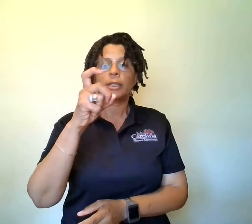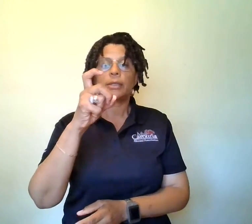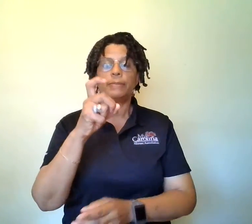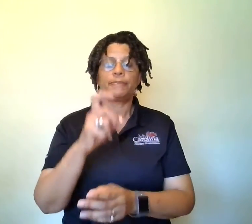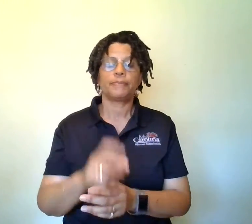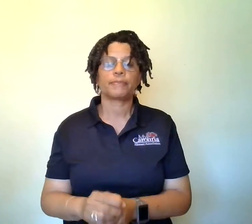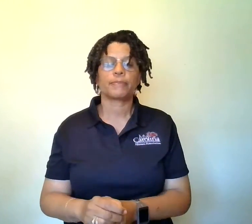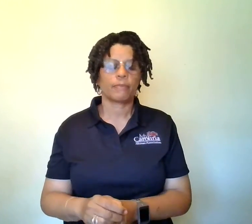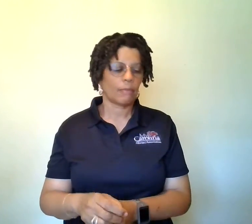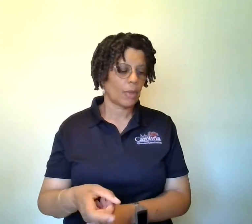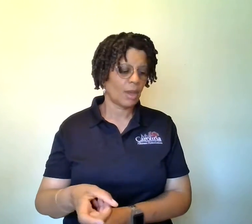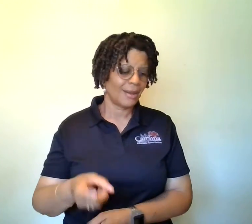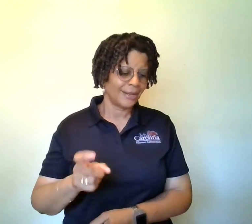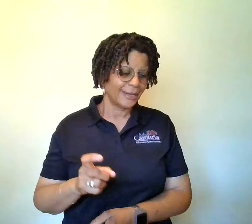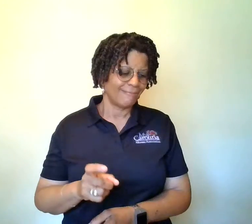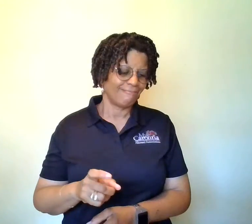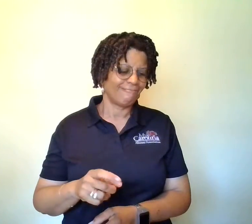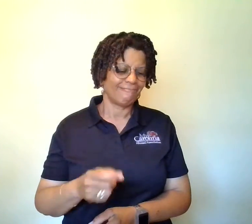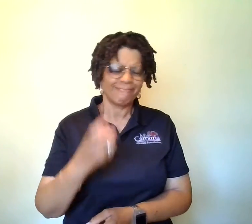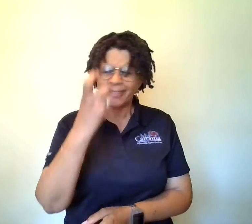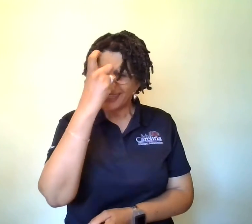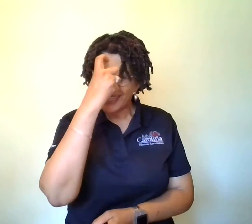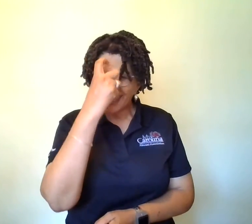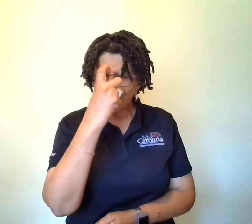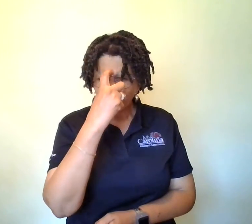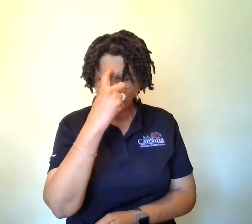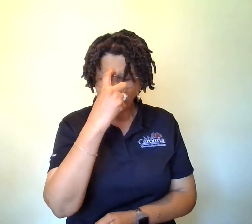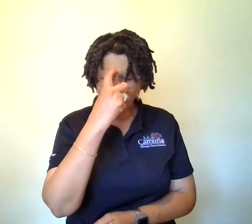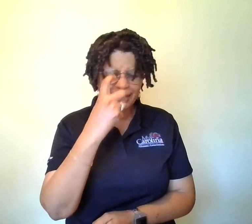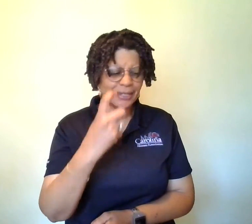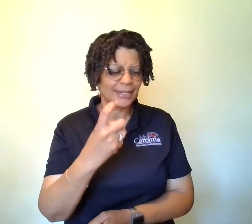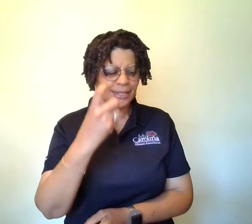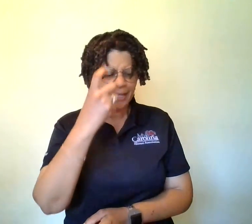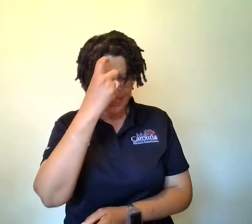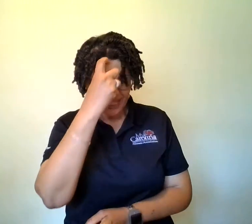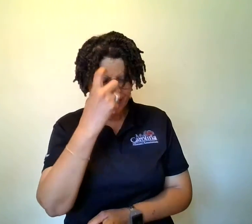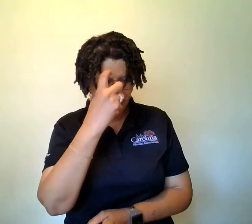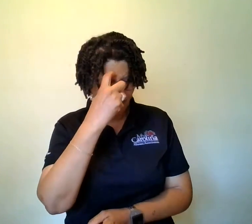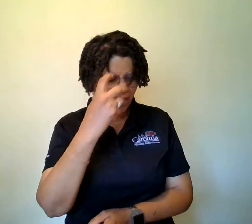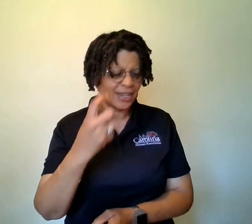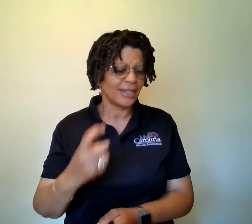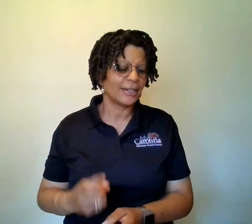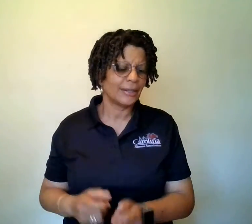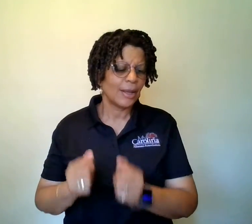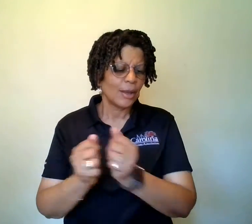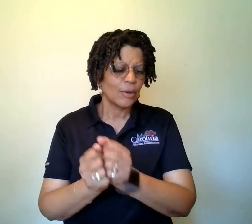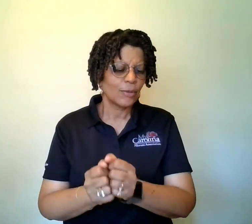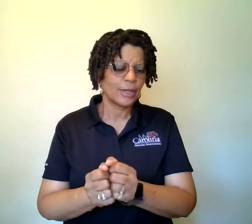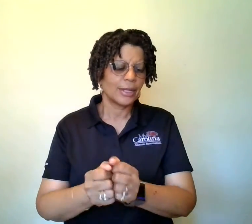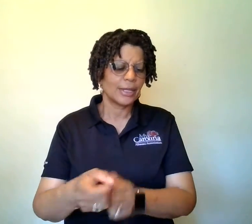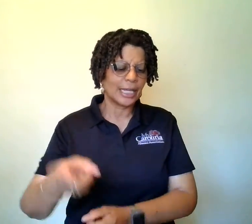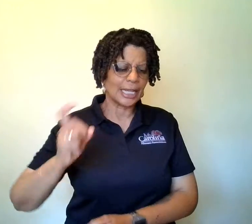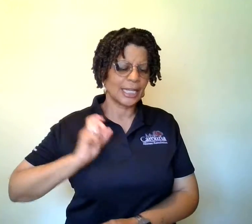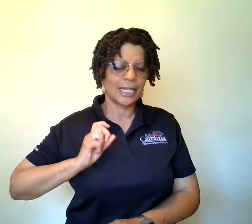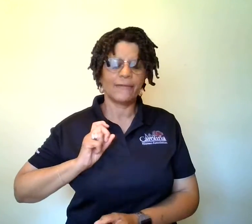completely different way. I know the plan for you guys originally when the facilities were closed was to have everybody in a big room in one place. Obviously, that wasn't